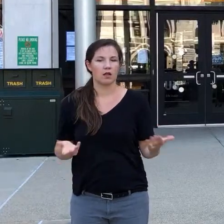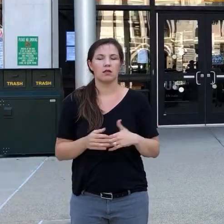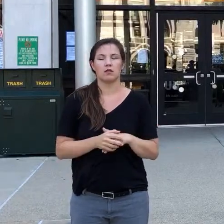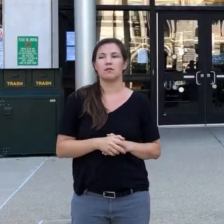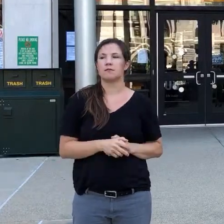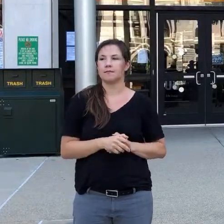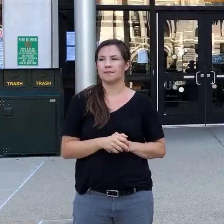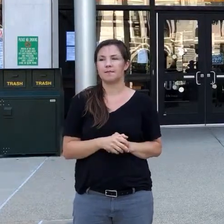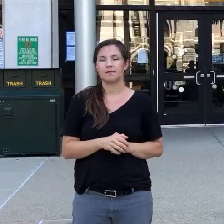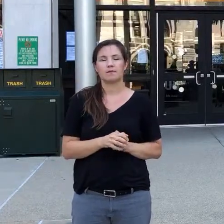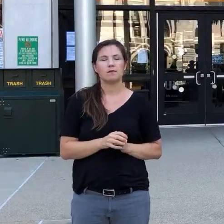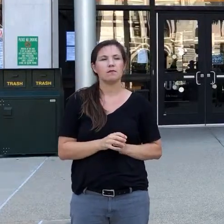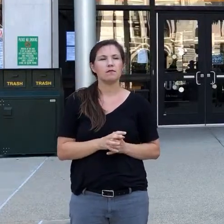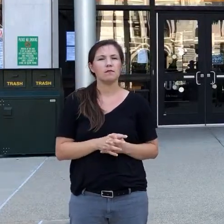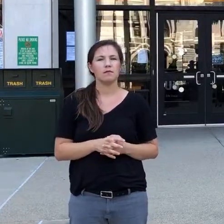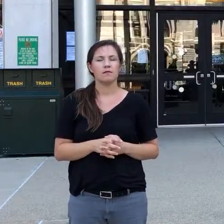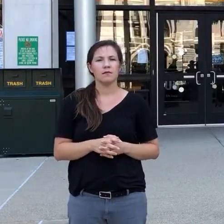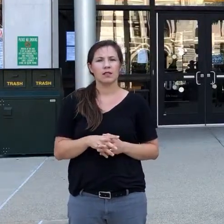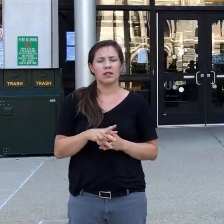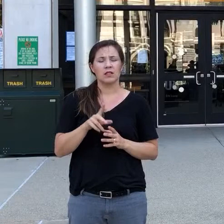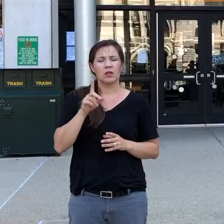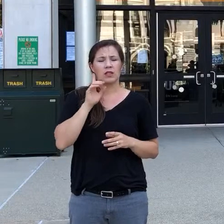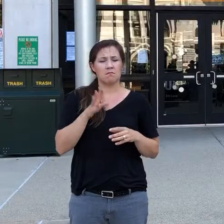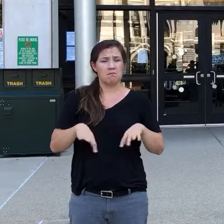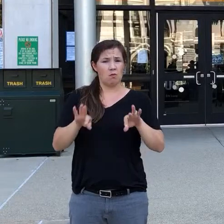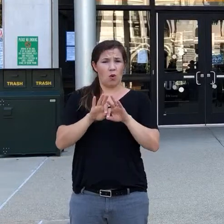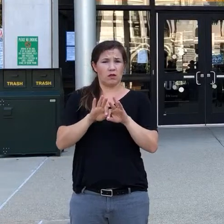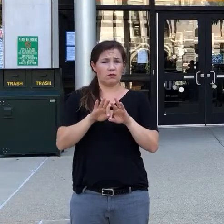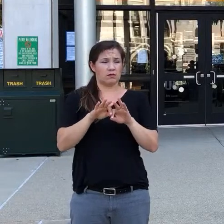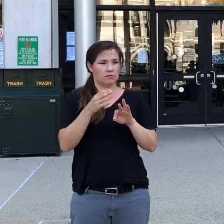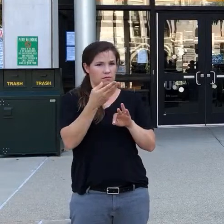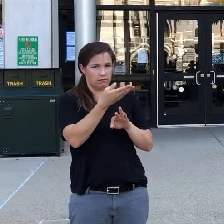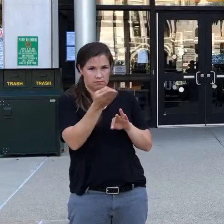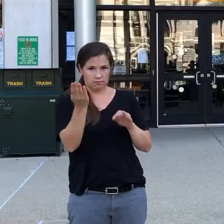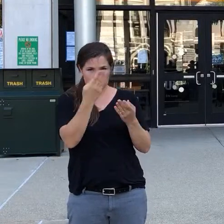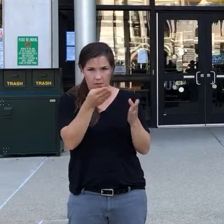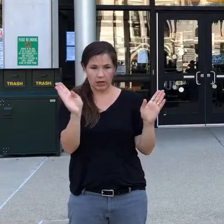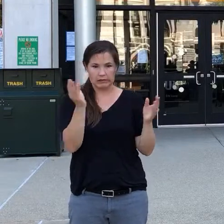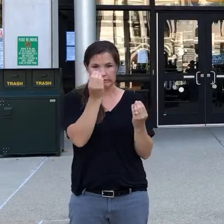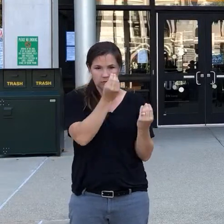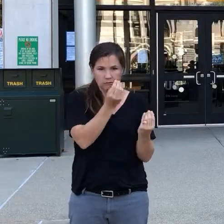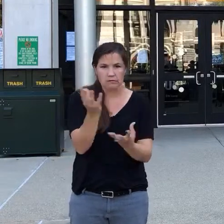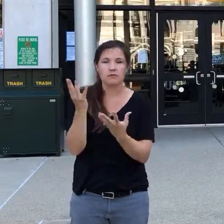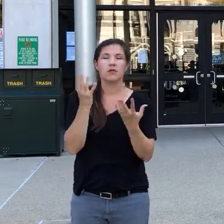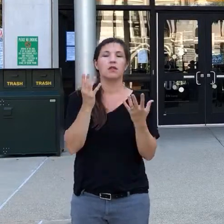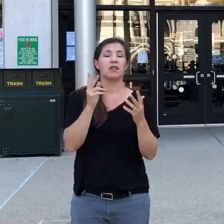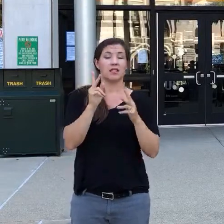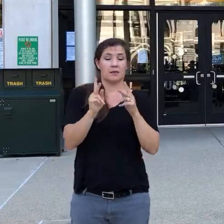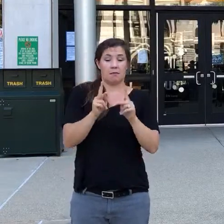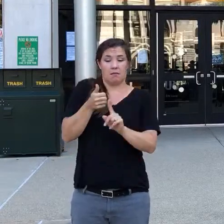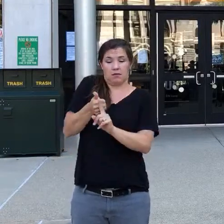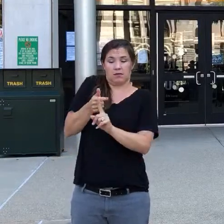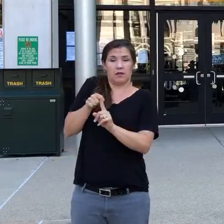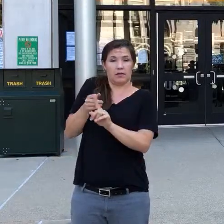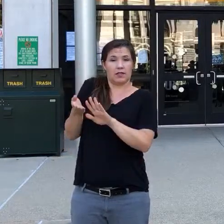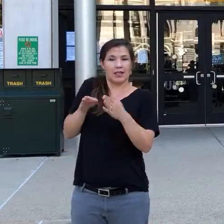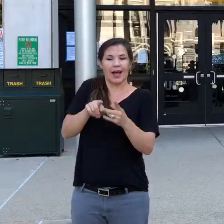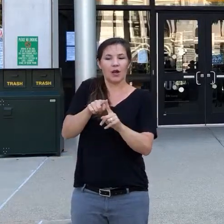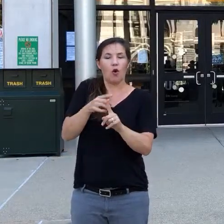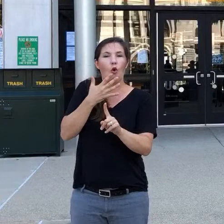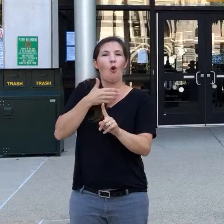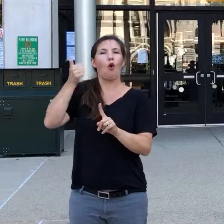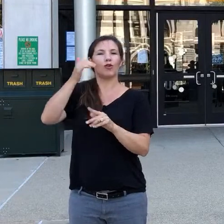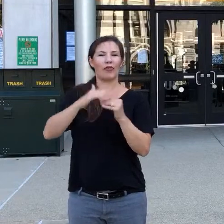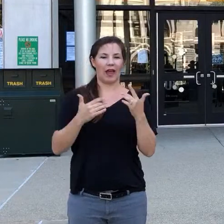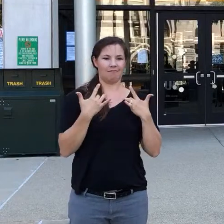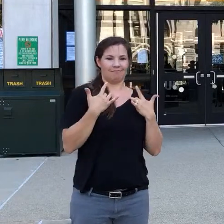it. And I think it's very important for the public to note that the individuals who are dying as a result of this are older than what